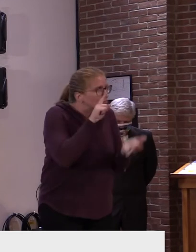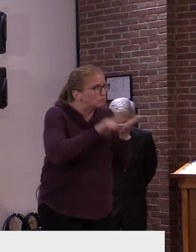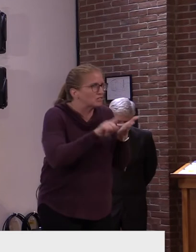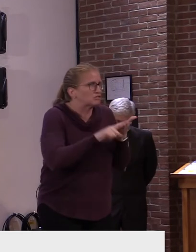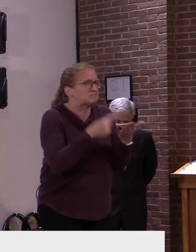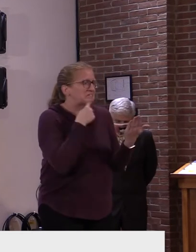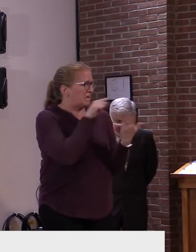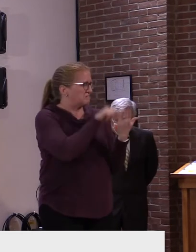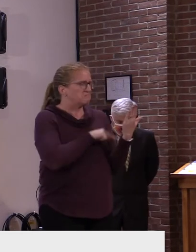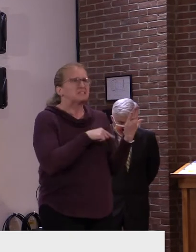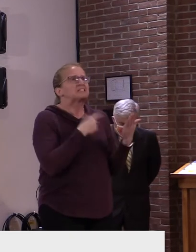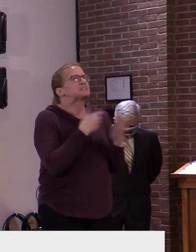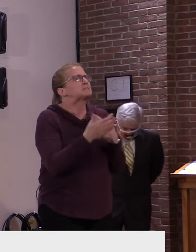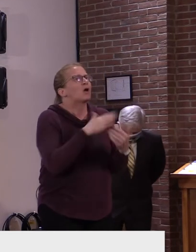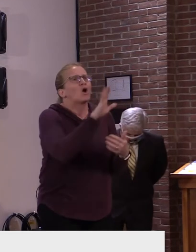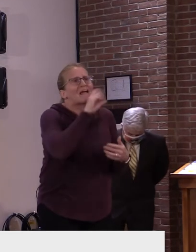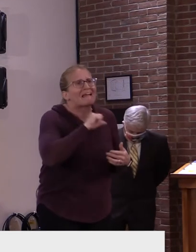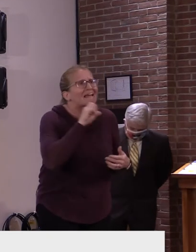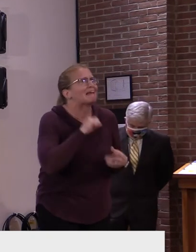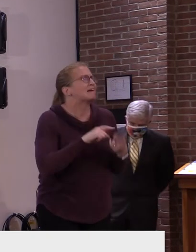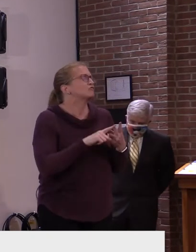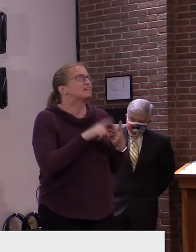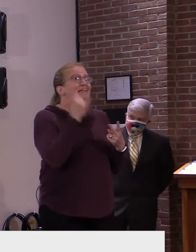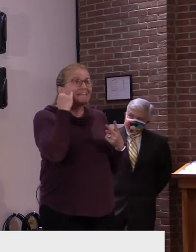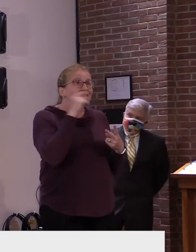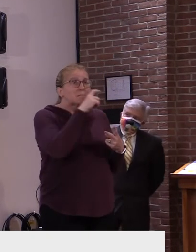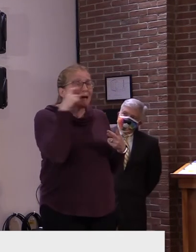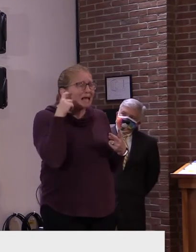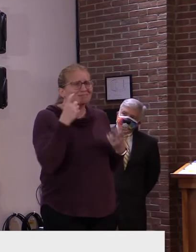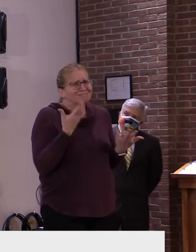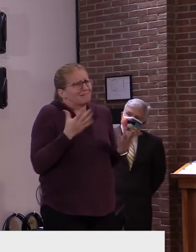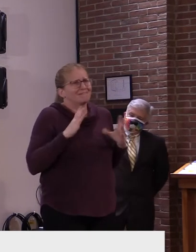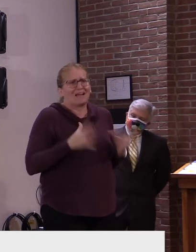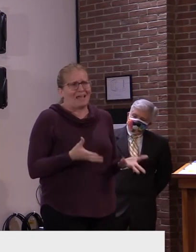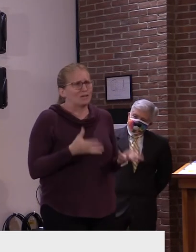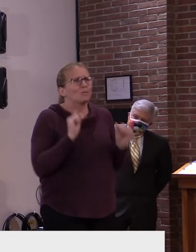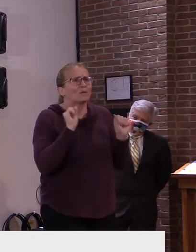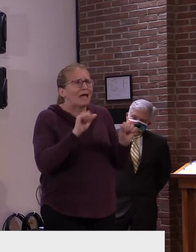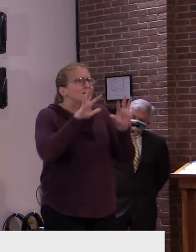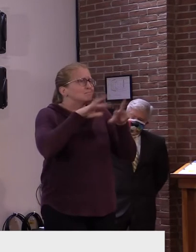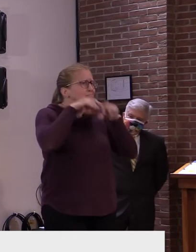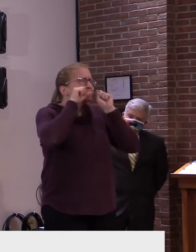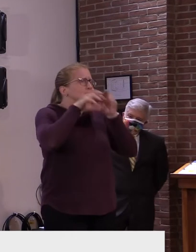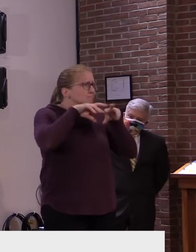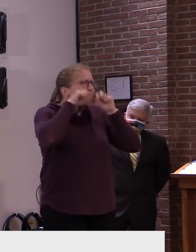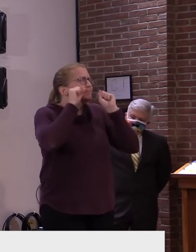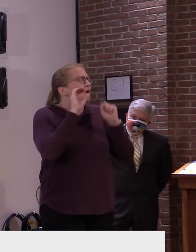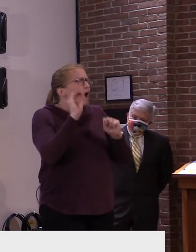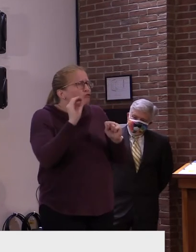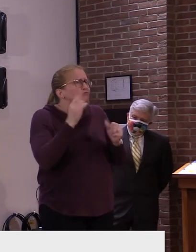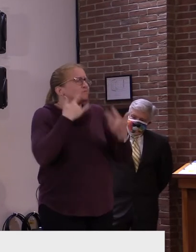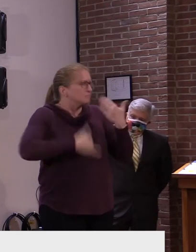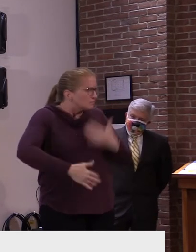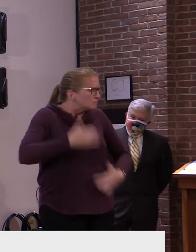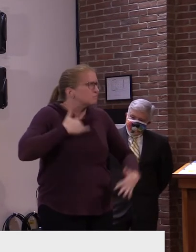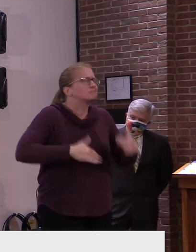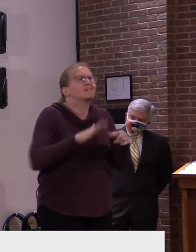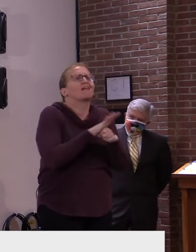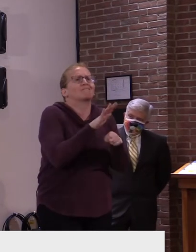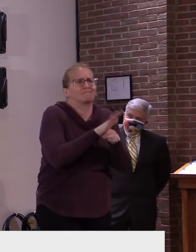shouldn't injure you in any way regarding your ability to have your oxygen level where it needs to be